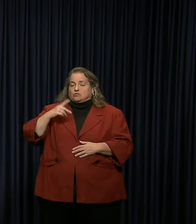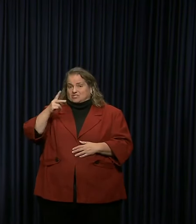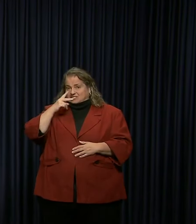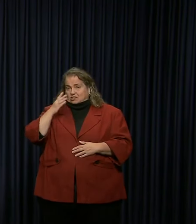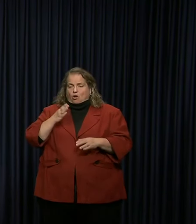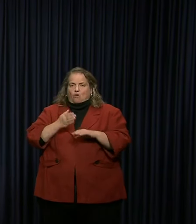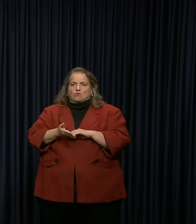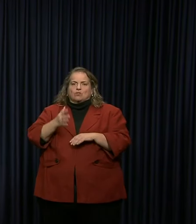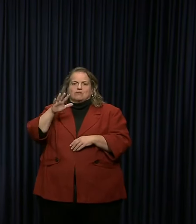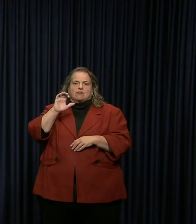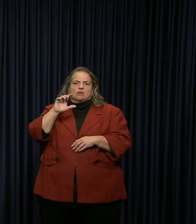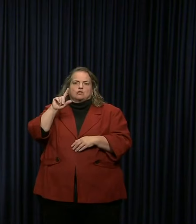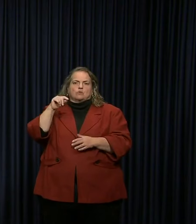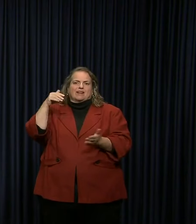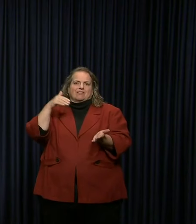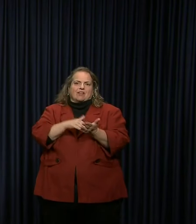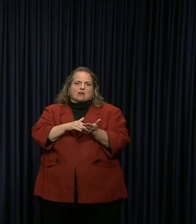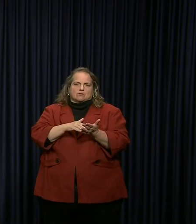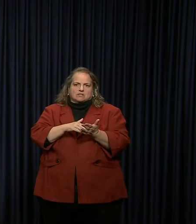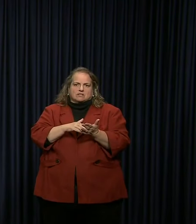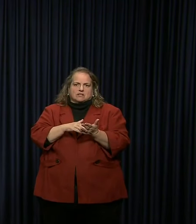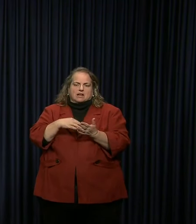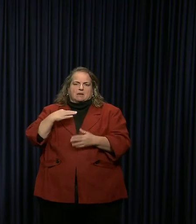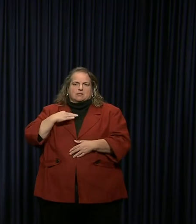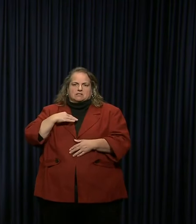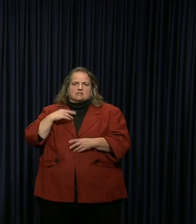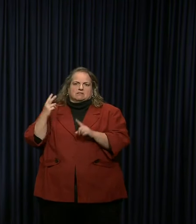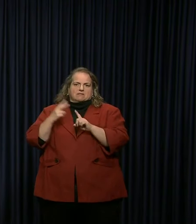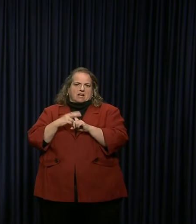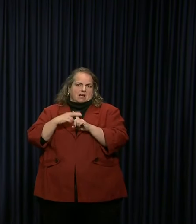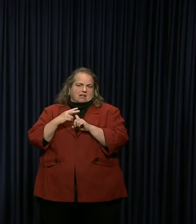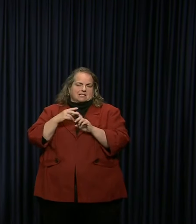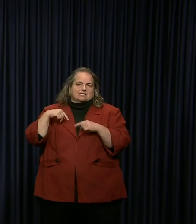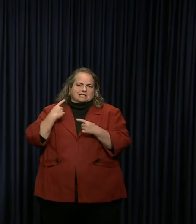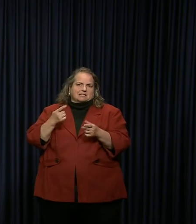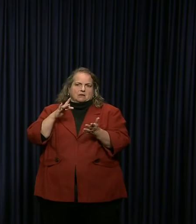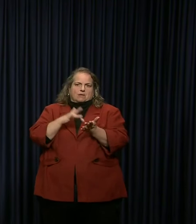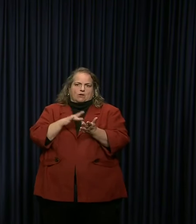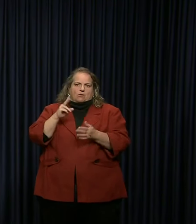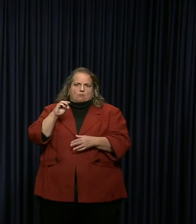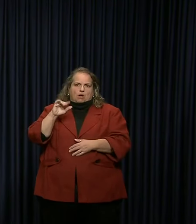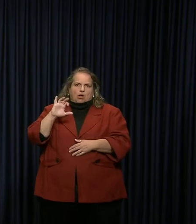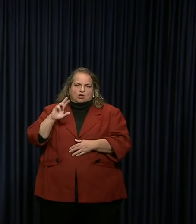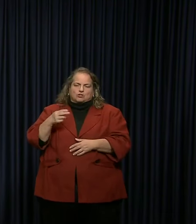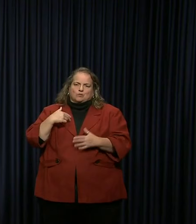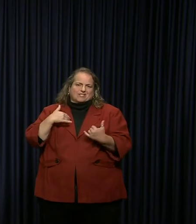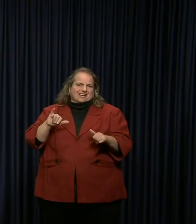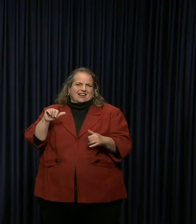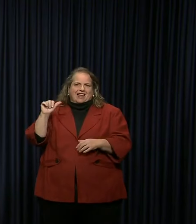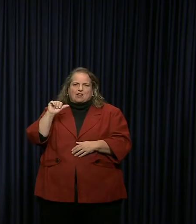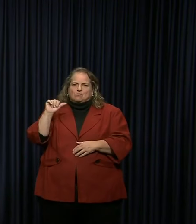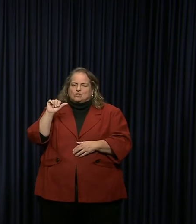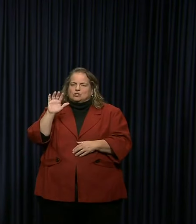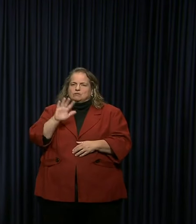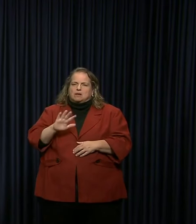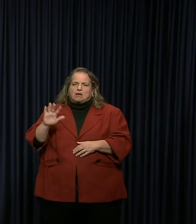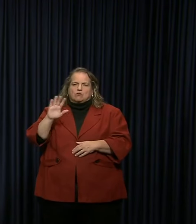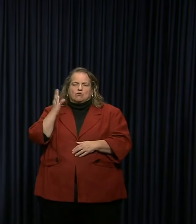over 520,000 claims that have been filed since the middle of March. We're still averaging around somewhere